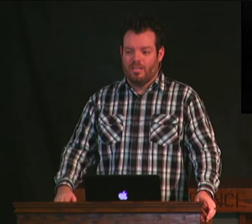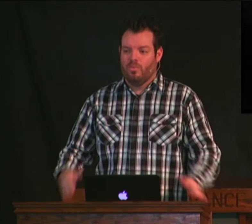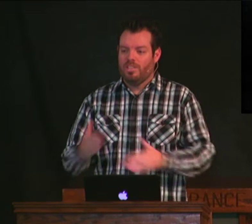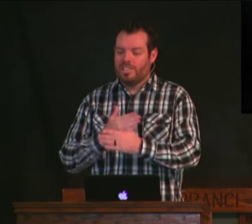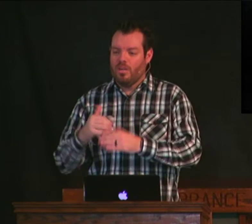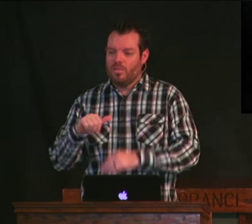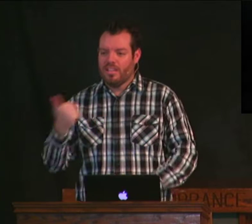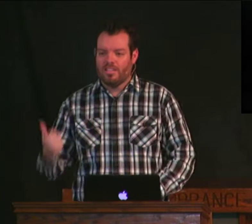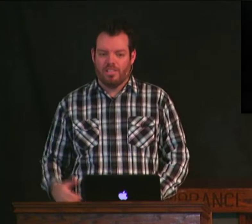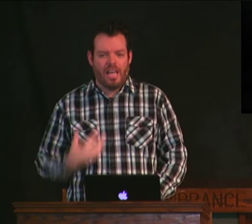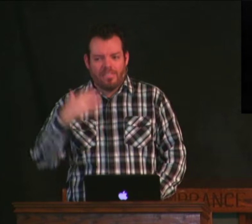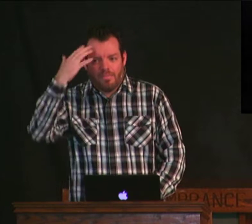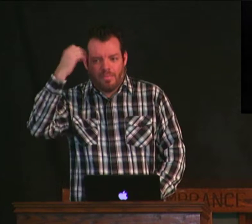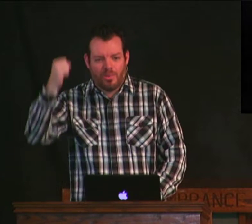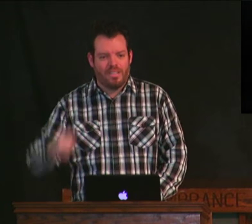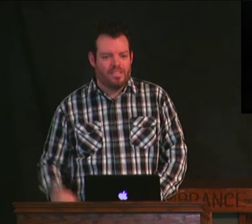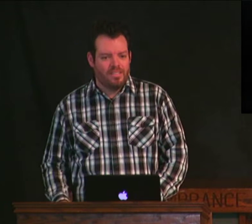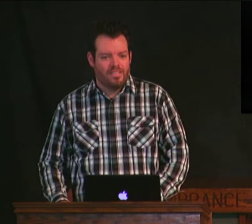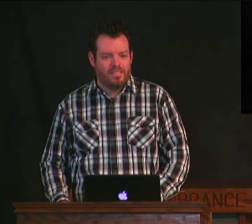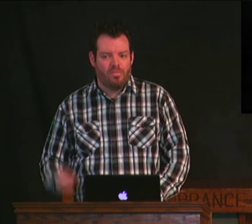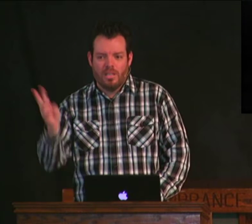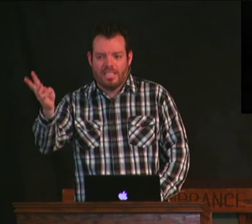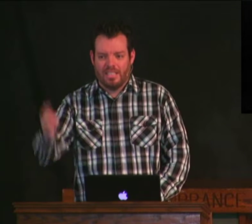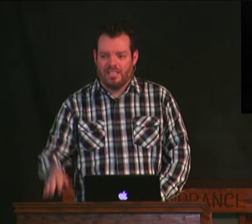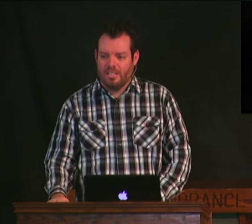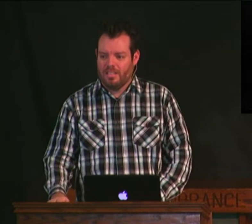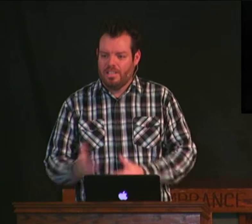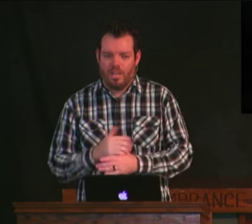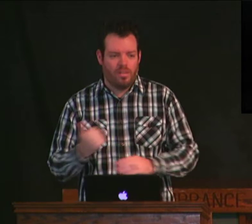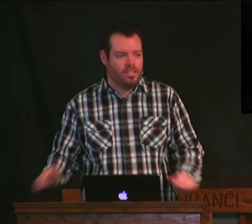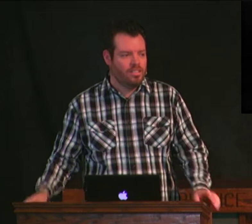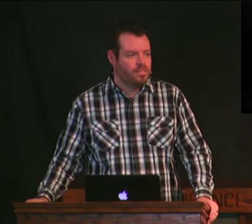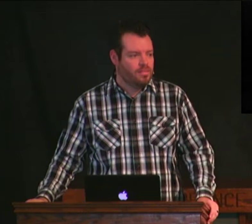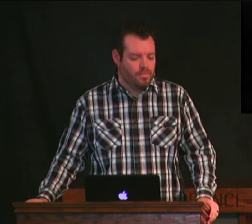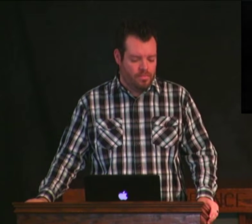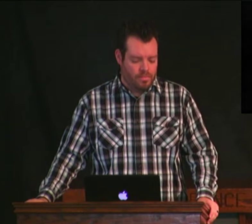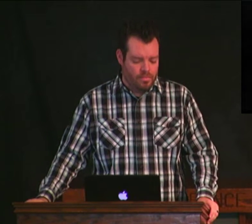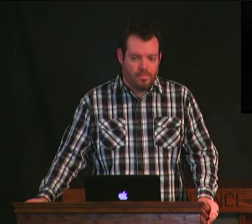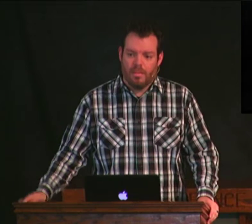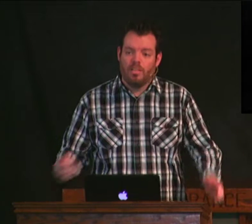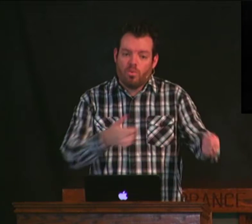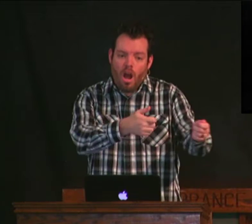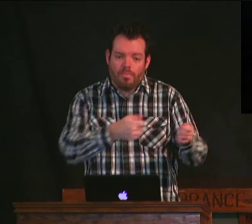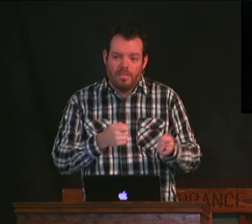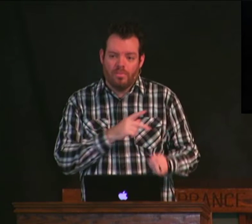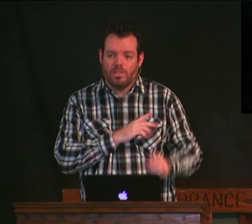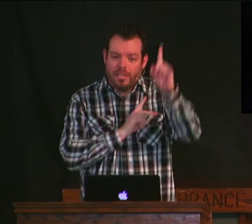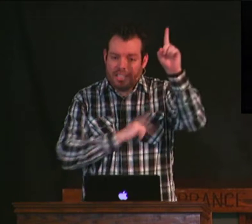When you share with others, you have that memory of witnessing, share with others. And you draw people to his